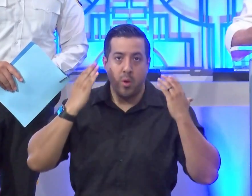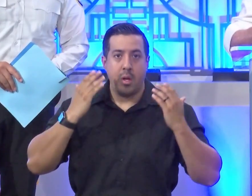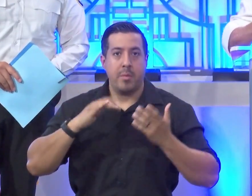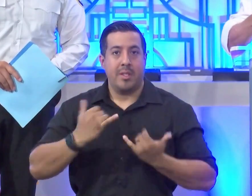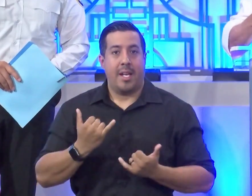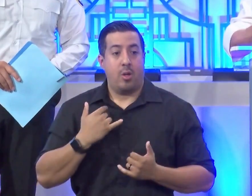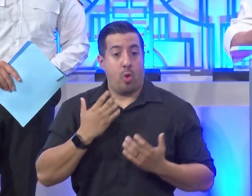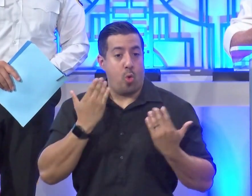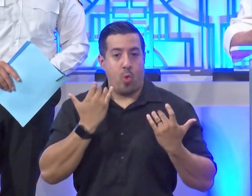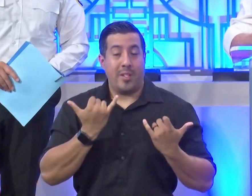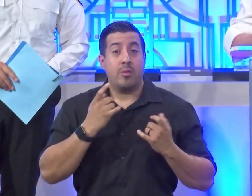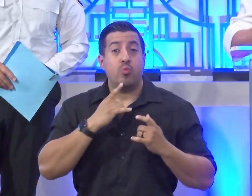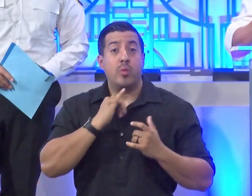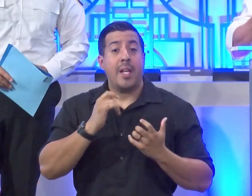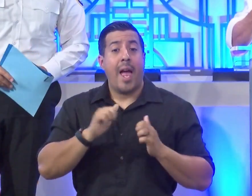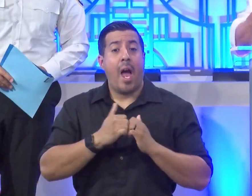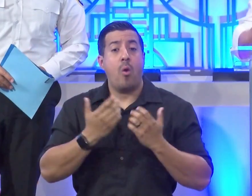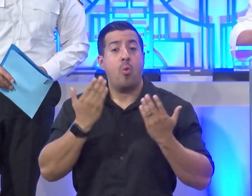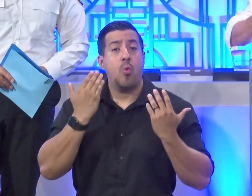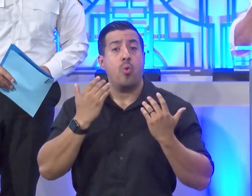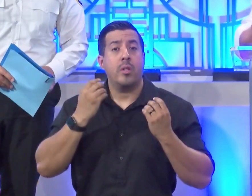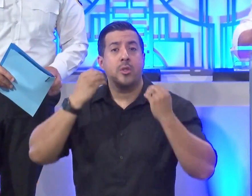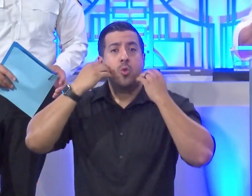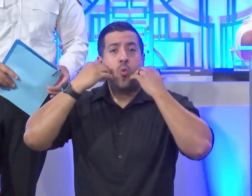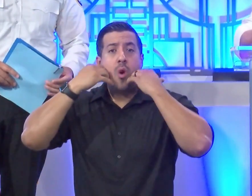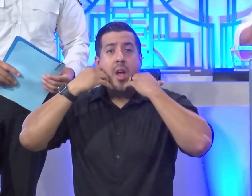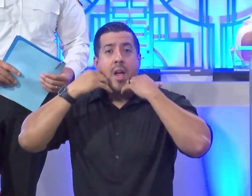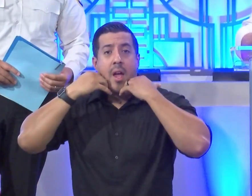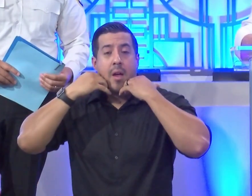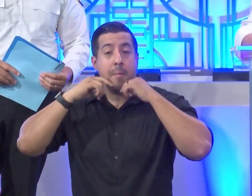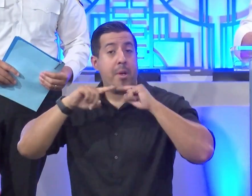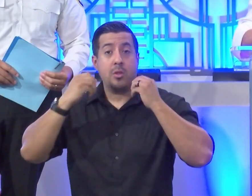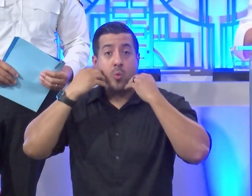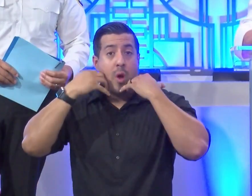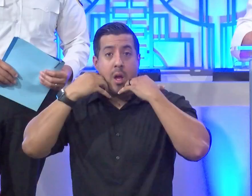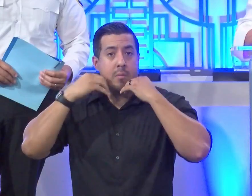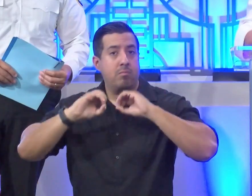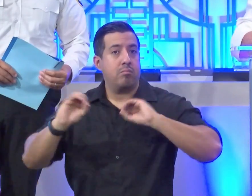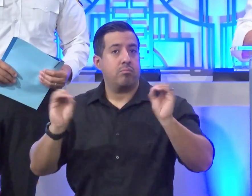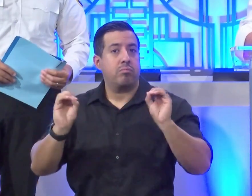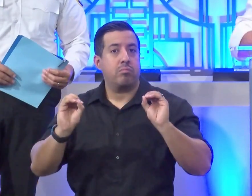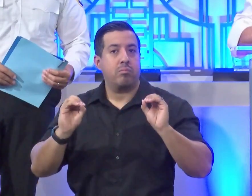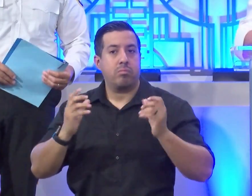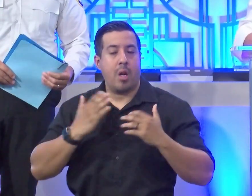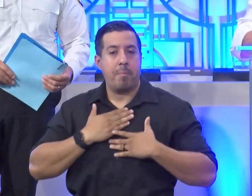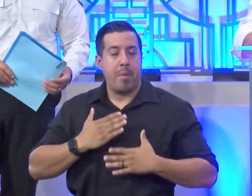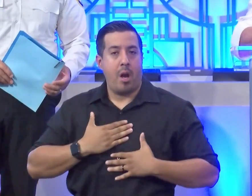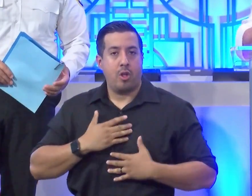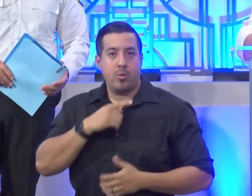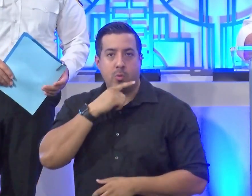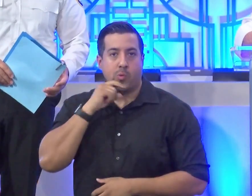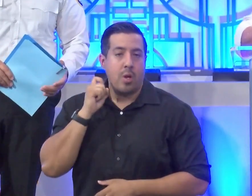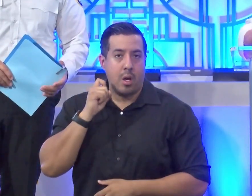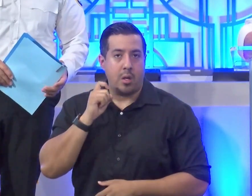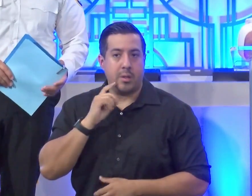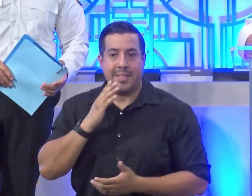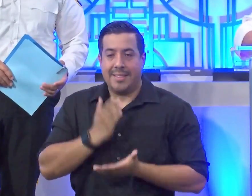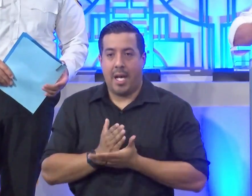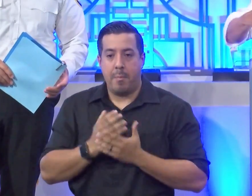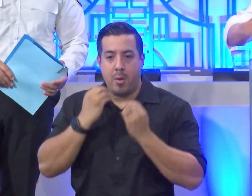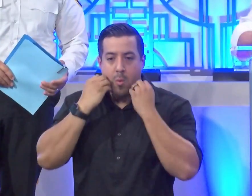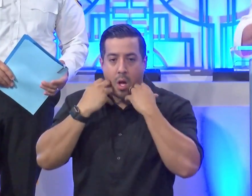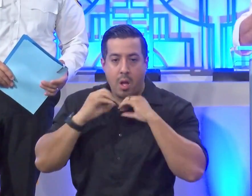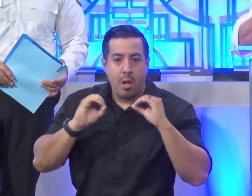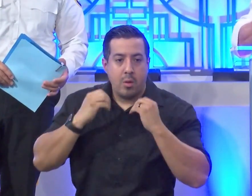cooling mechanism is to sweat. And so what happens is your body stops sweating. It is a dysfunction of your body. It's a malfunction. You stop sweating, you stop